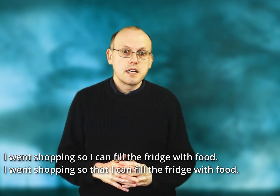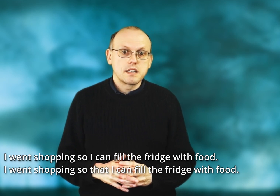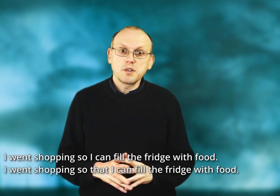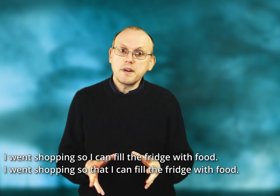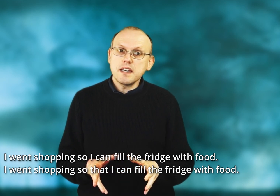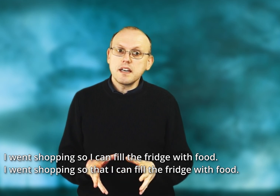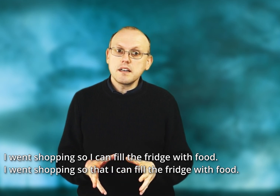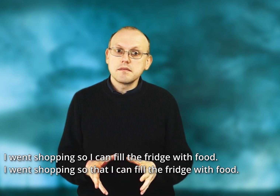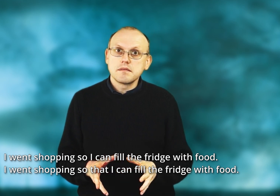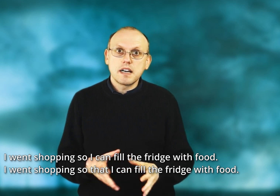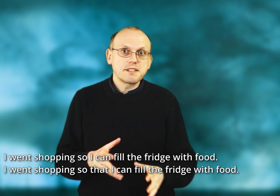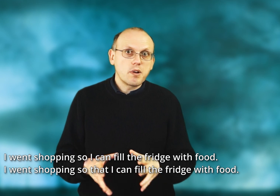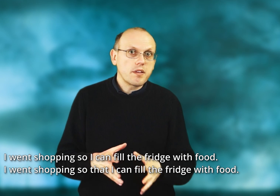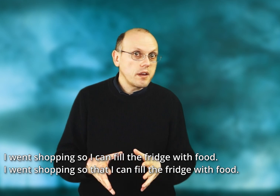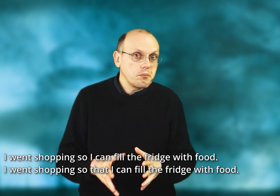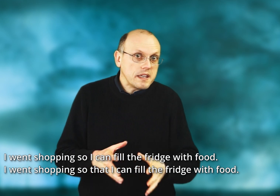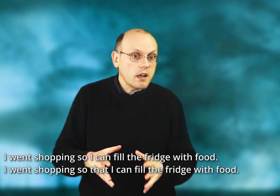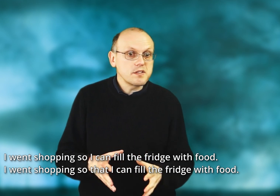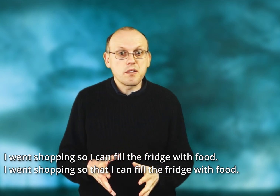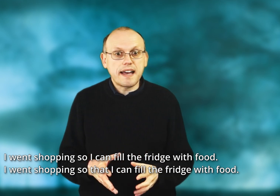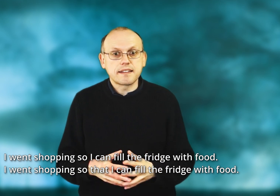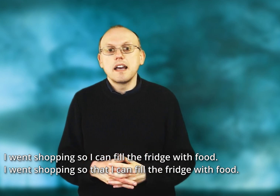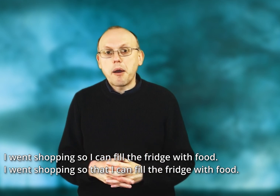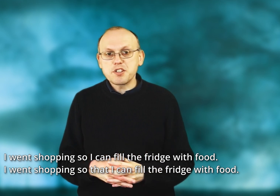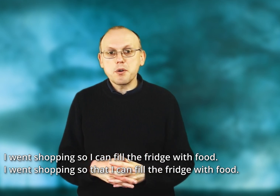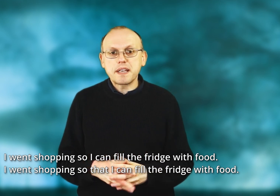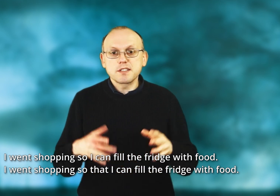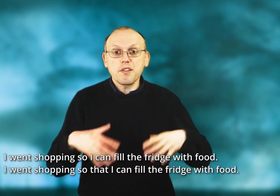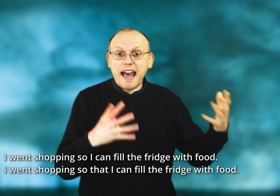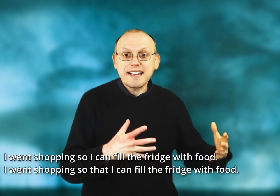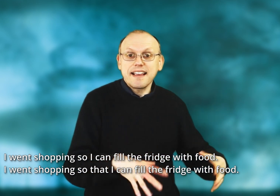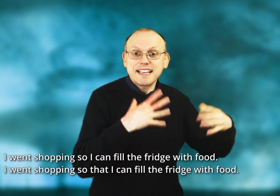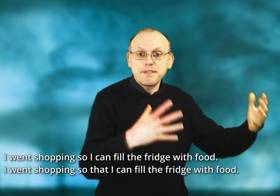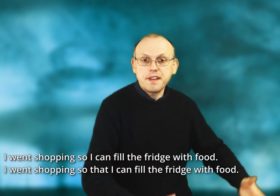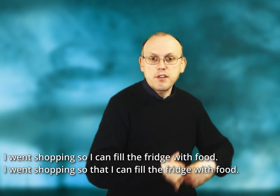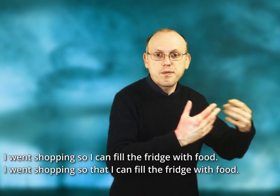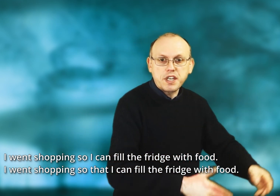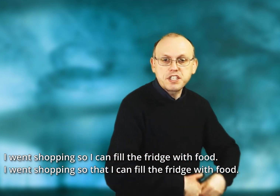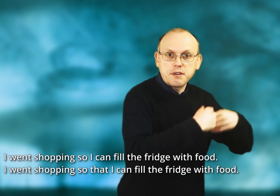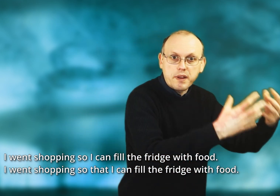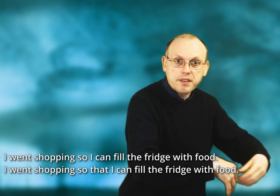So here has more the meaning of so that. I went shopping so that I can fill the fridge with